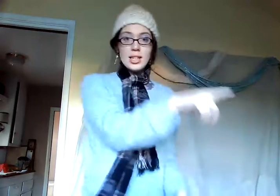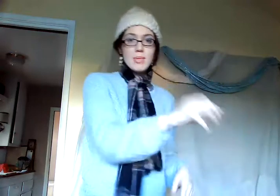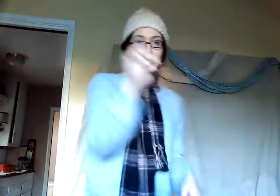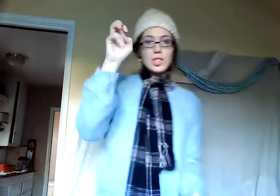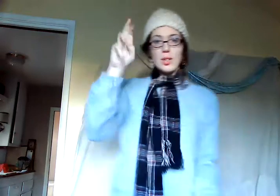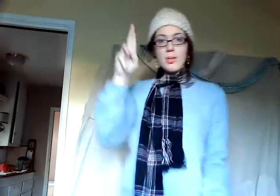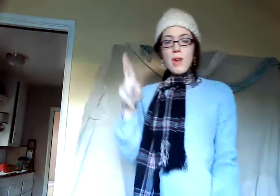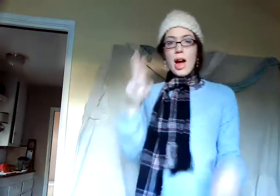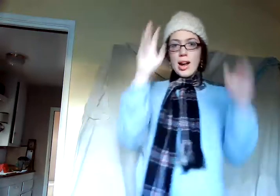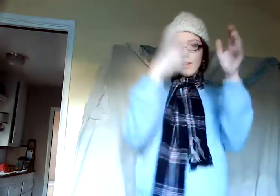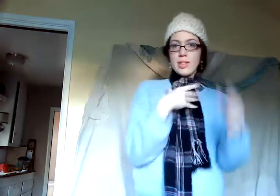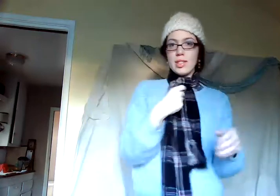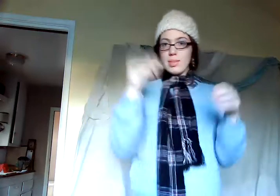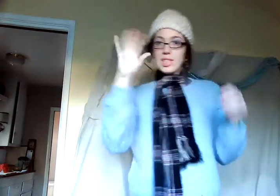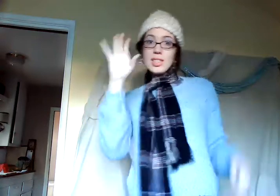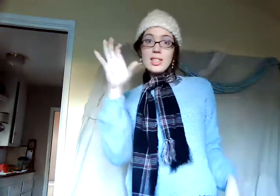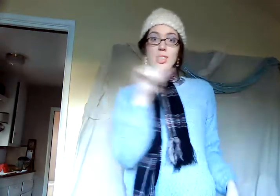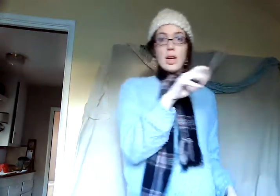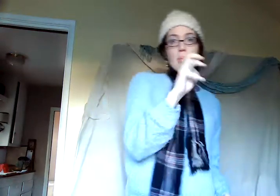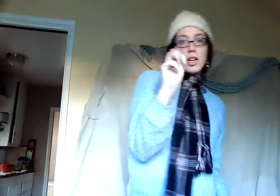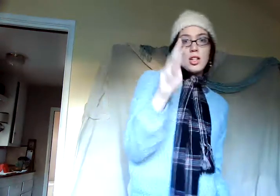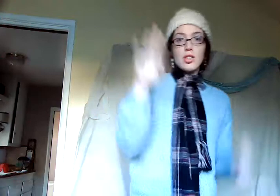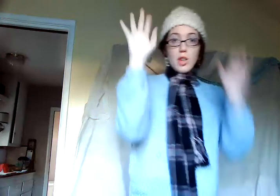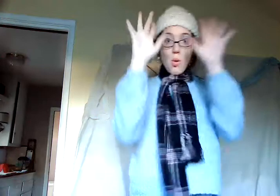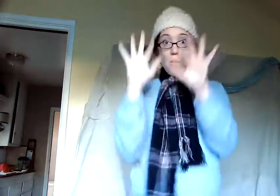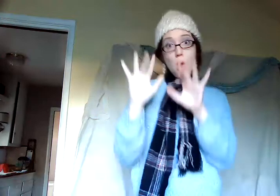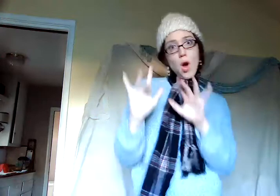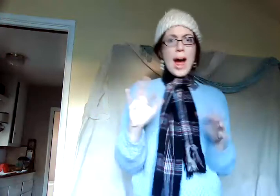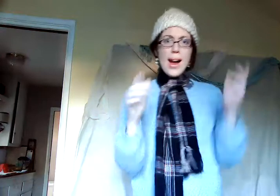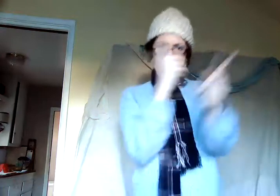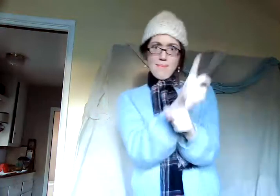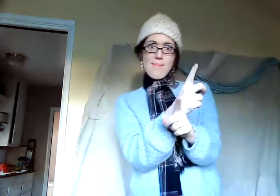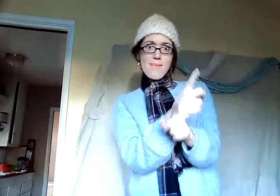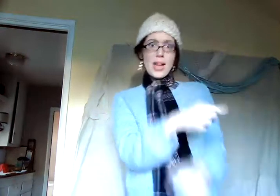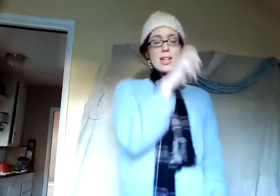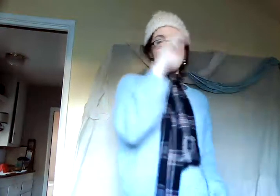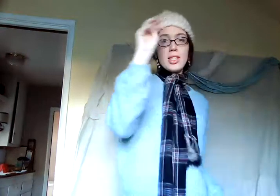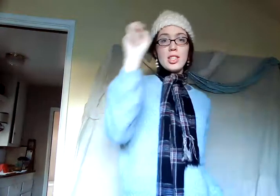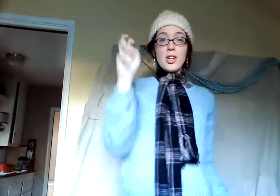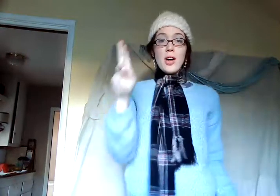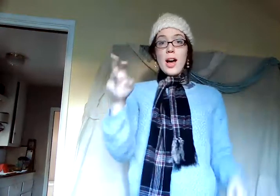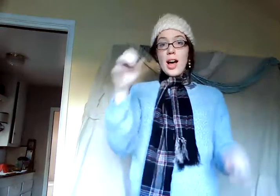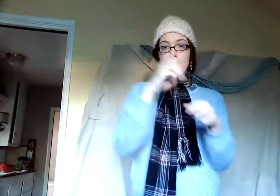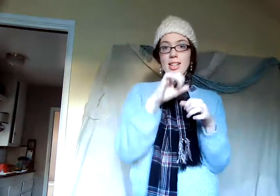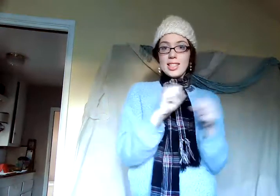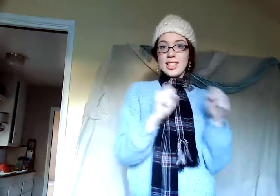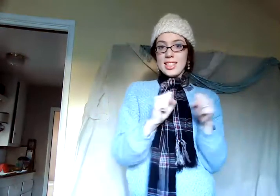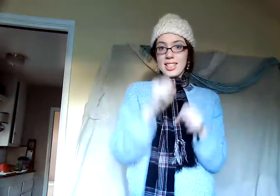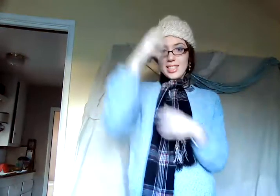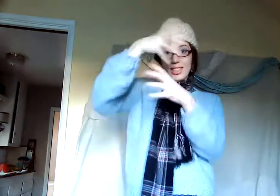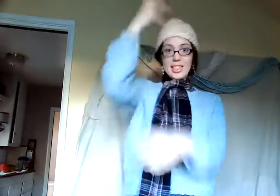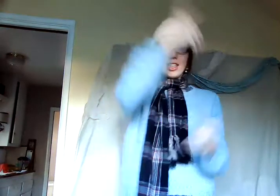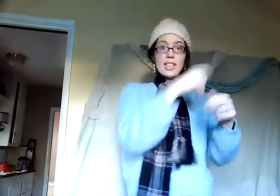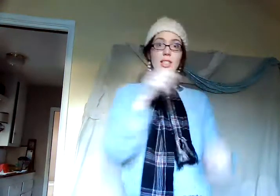he's Mr. White Christmas he's Mr. Snow he's Mr. Icicle he's